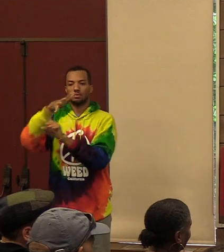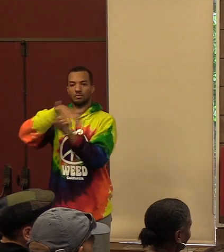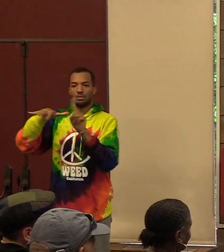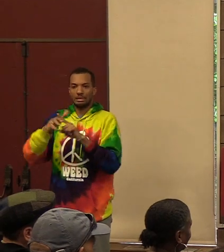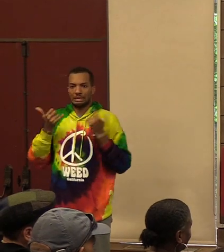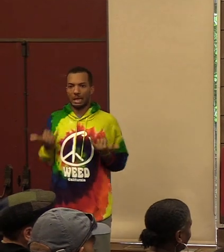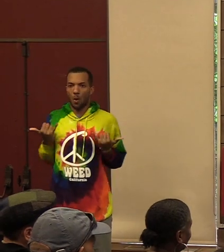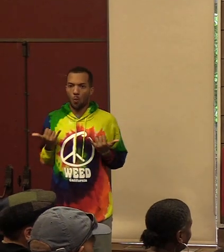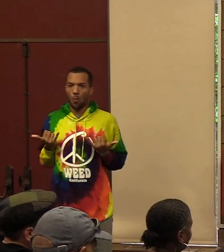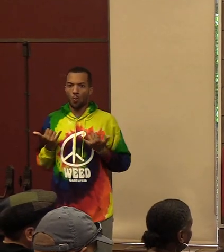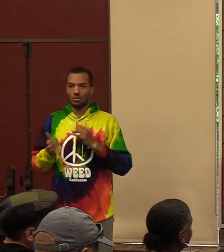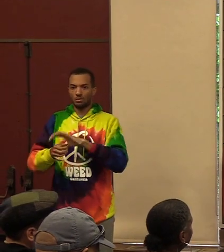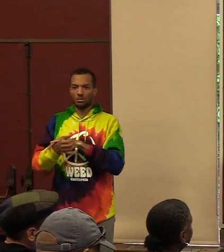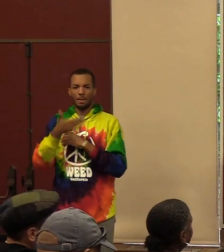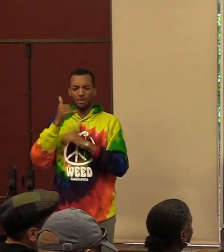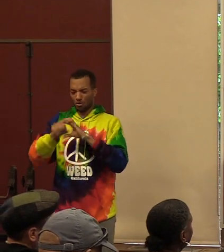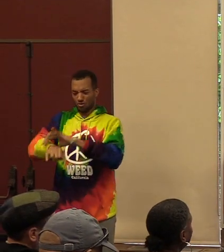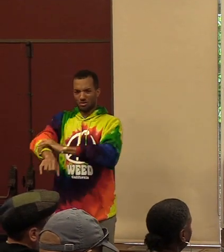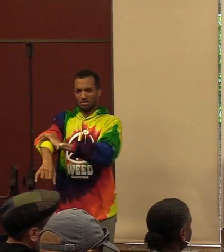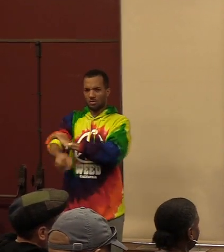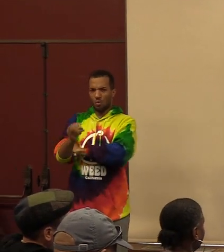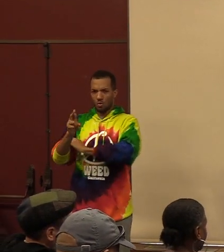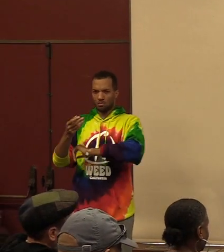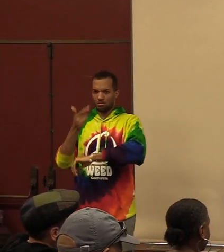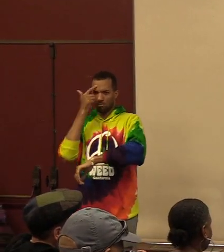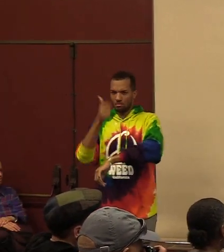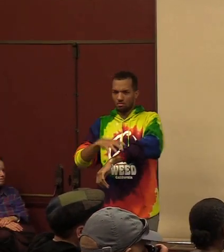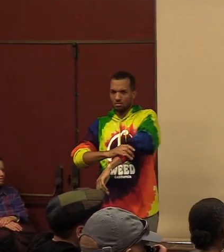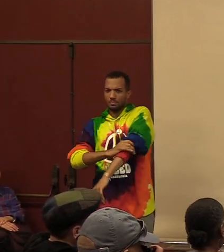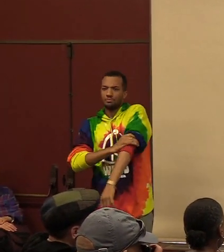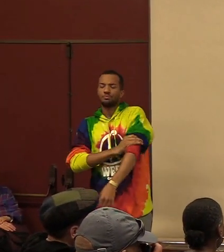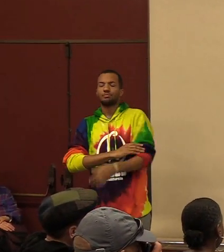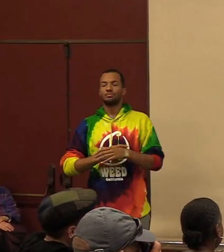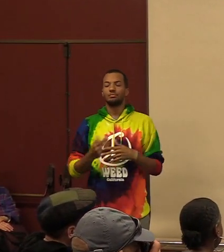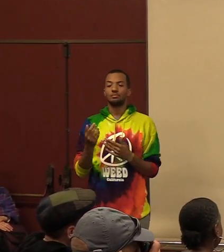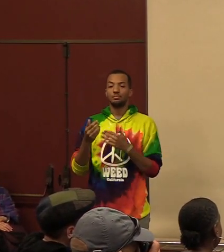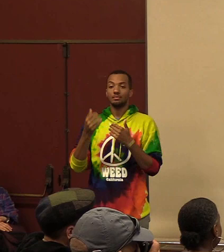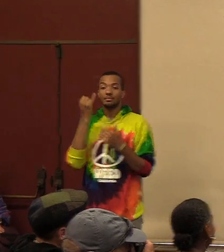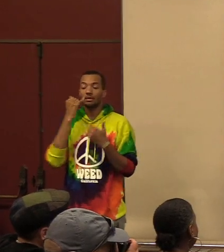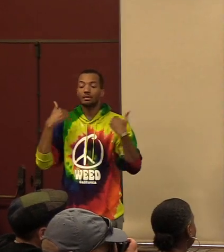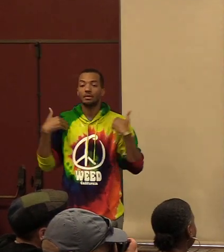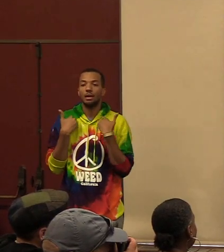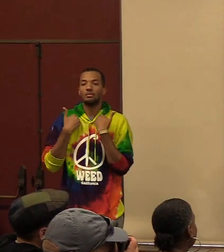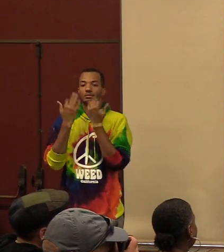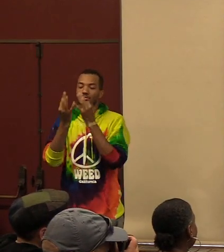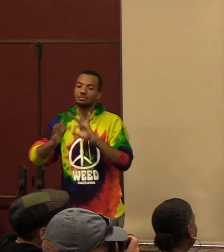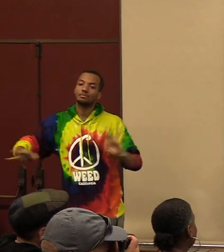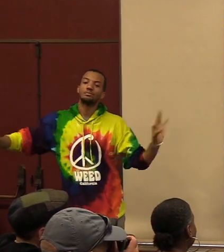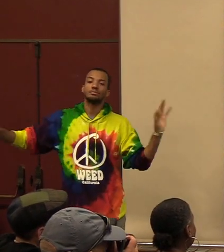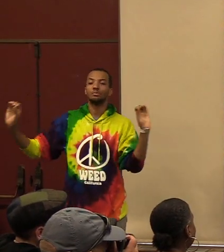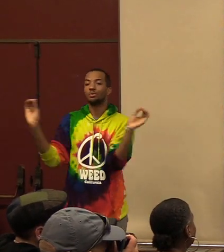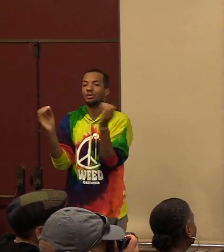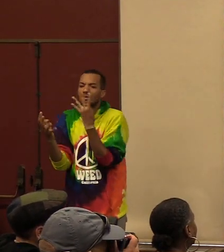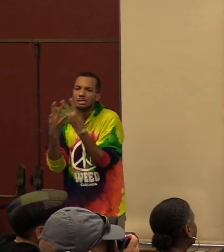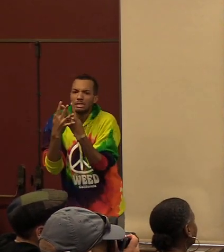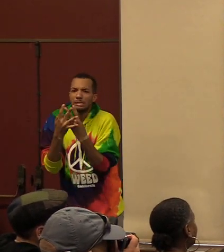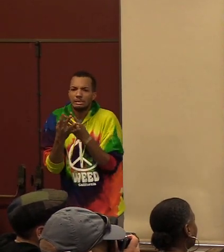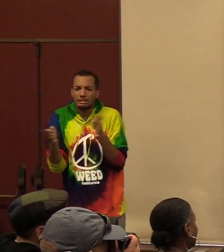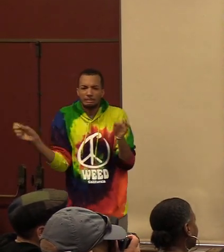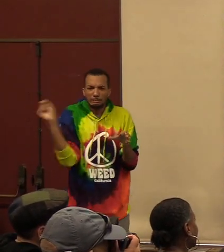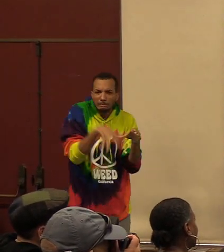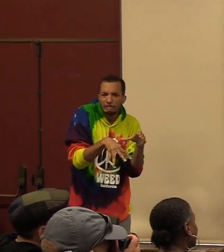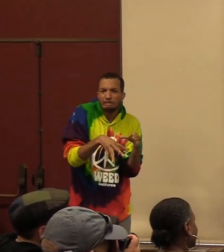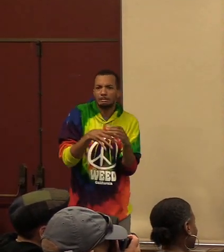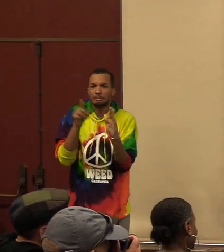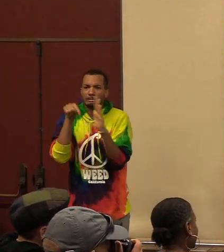I want to be a part of the animals being able to live freely and roam freely and enjoy a lifetime.